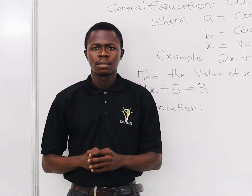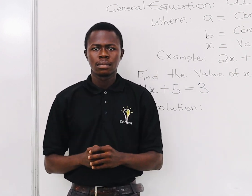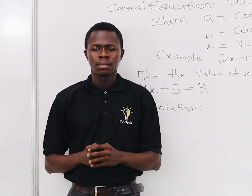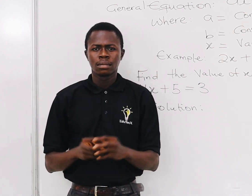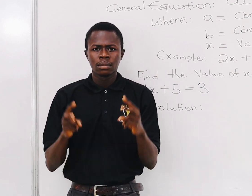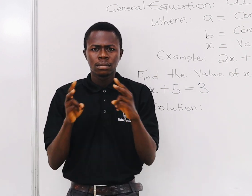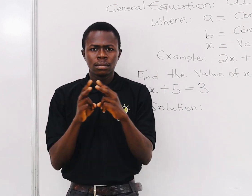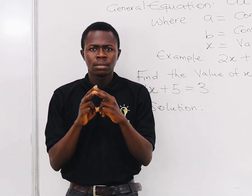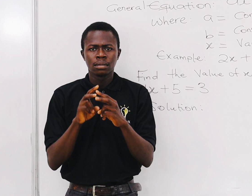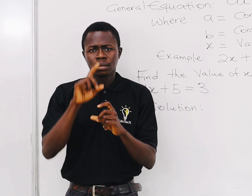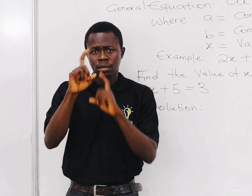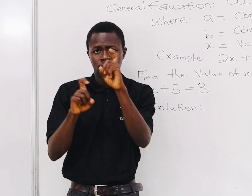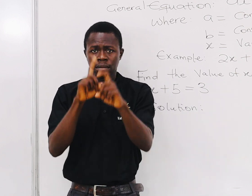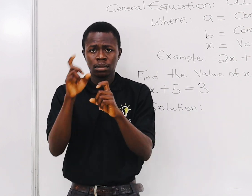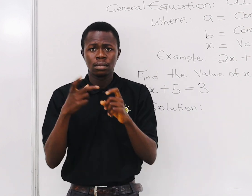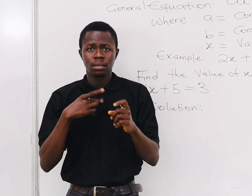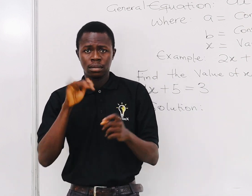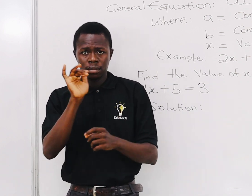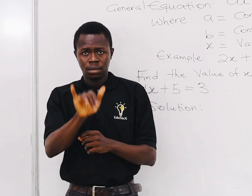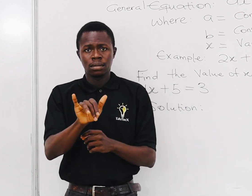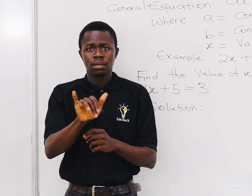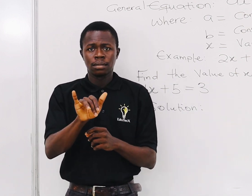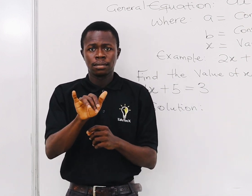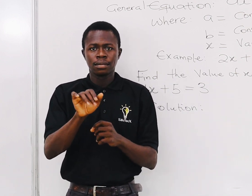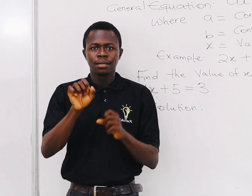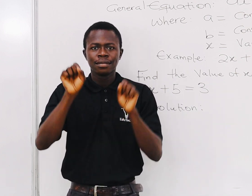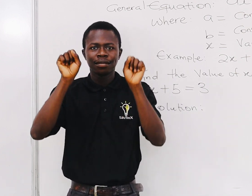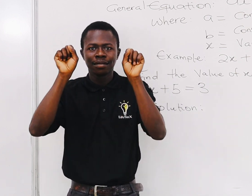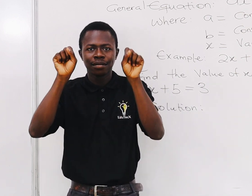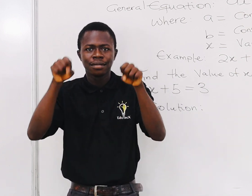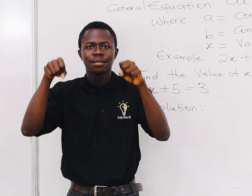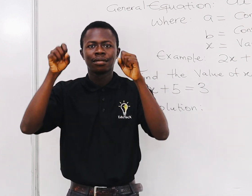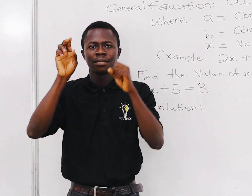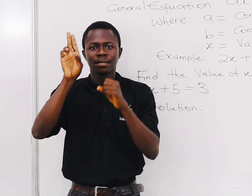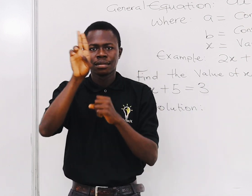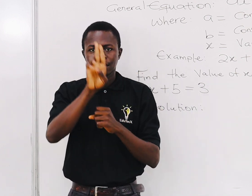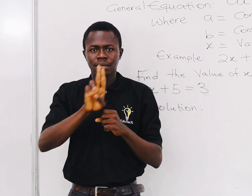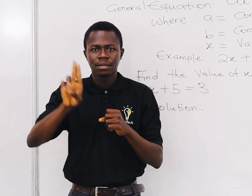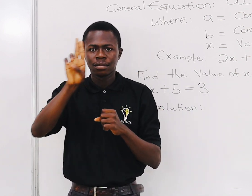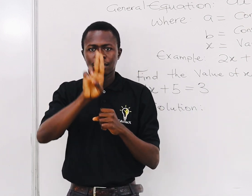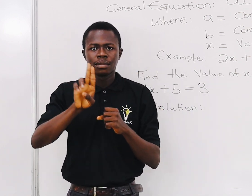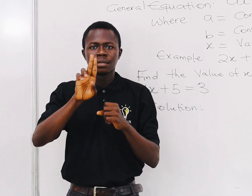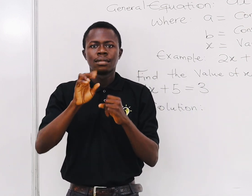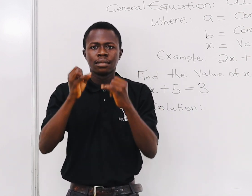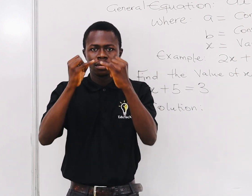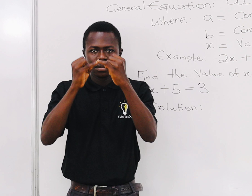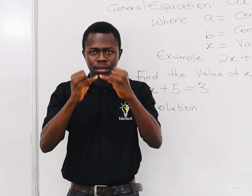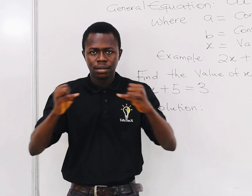How many? So questions like these can be solved